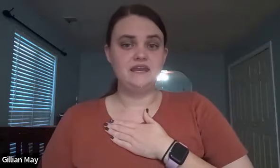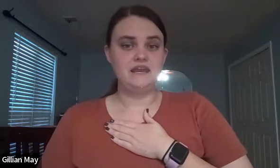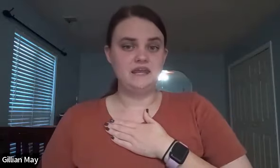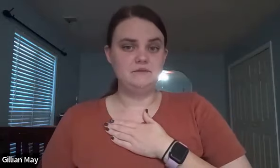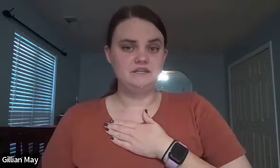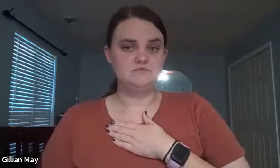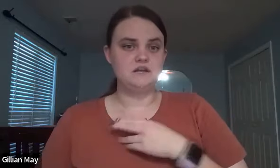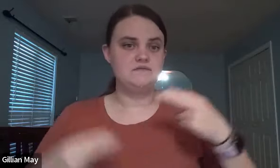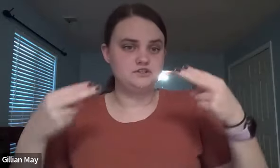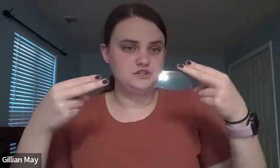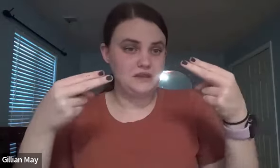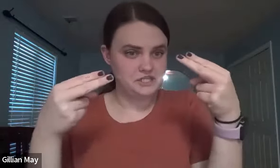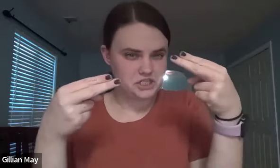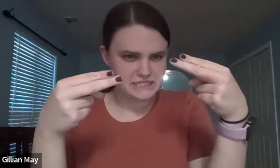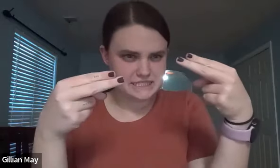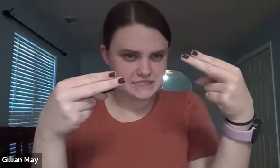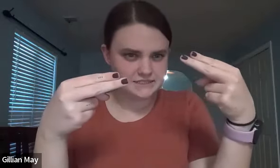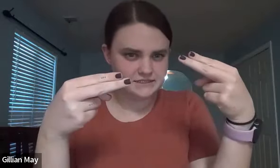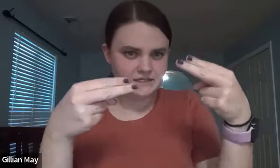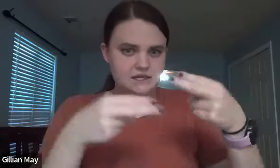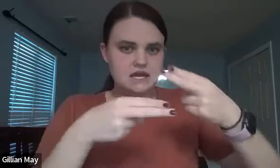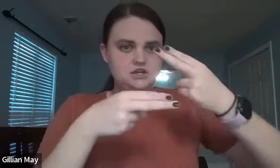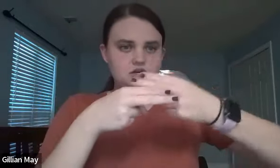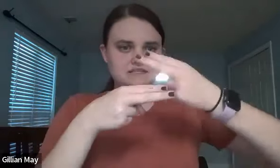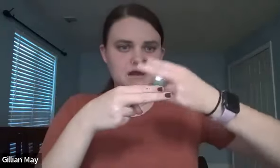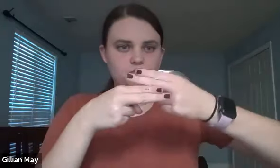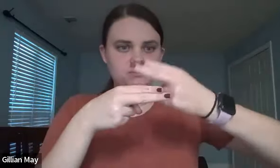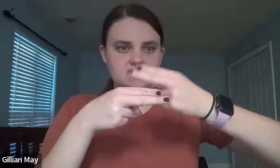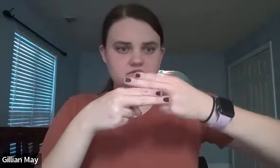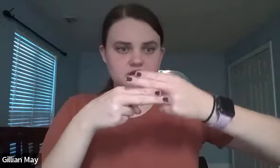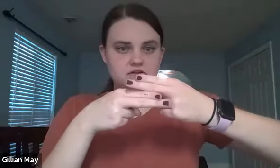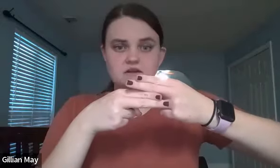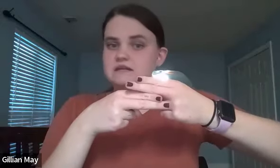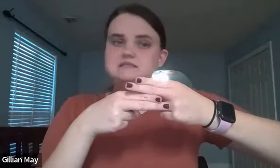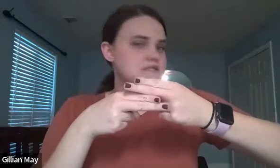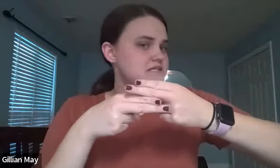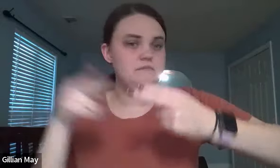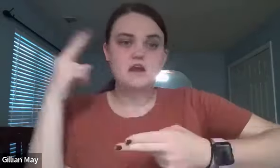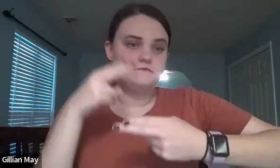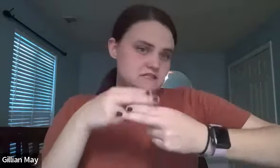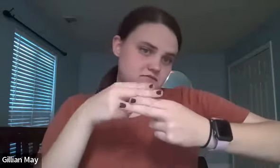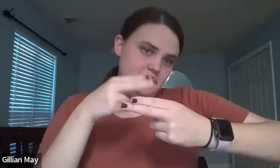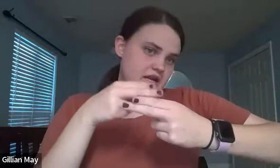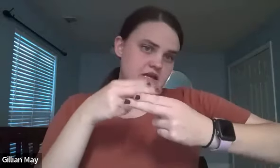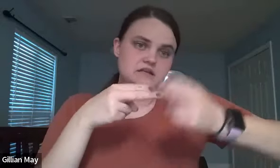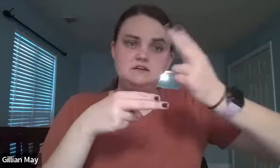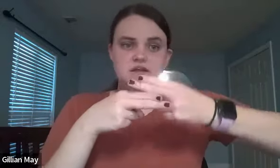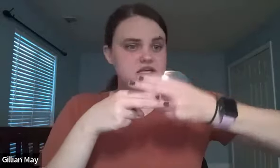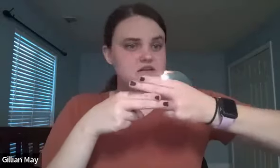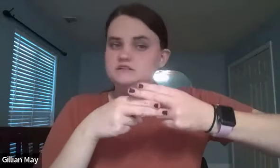Then name is, we're going to have our 2 H's, and you're going to tap one on top of the other. Does not matter if it's right-handed, left-handed on